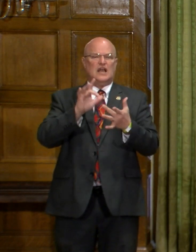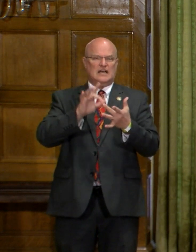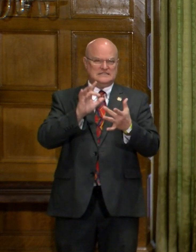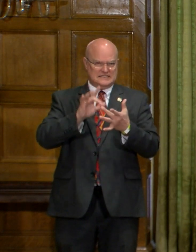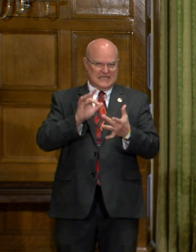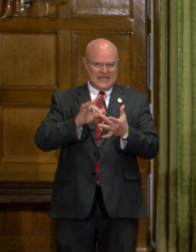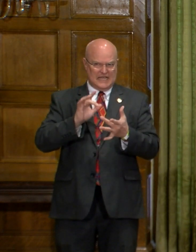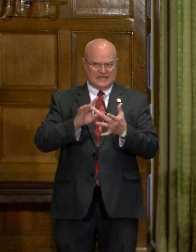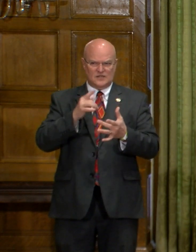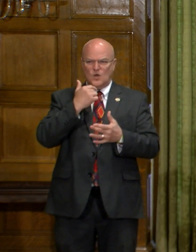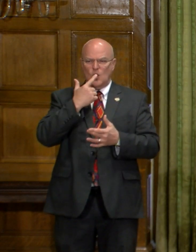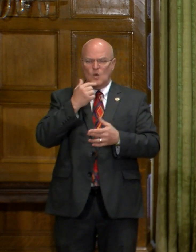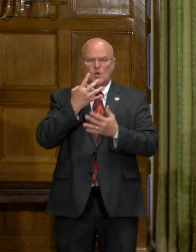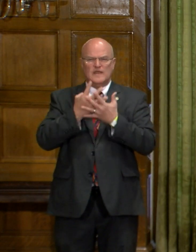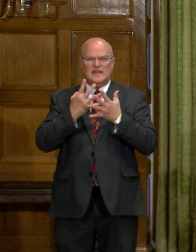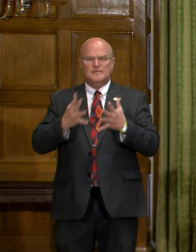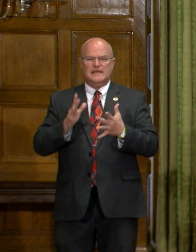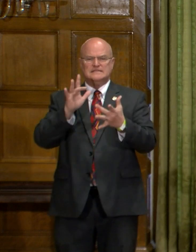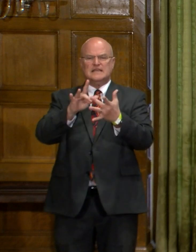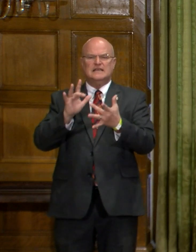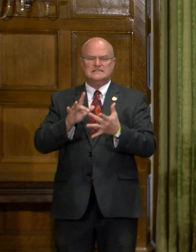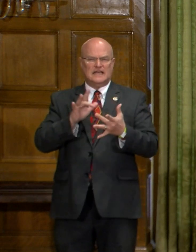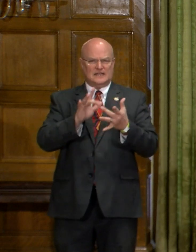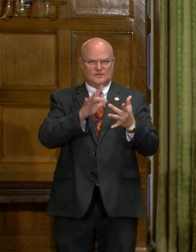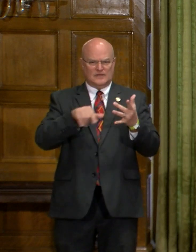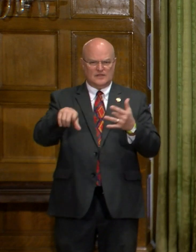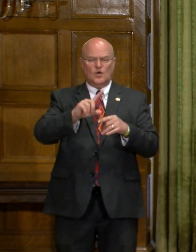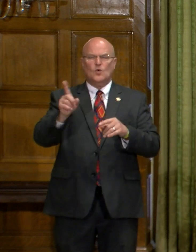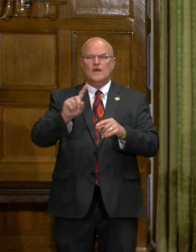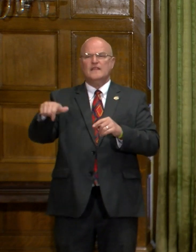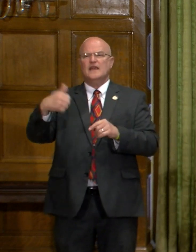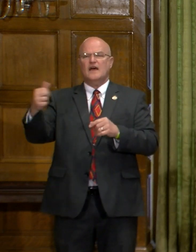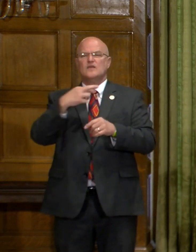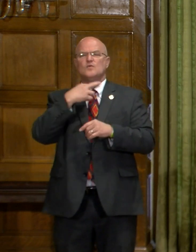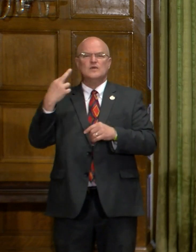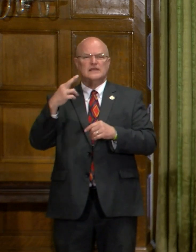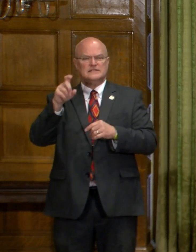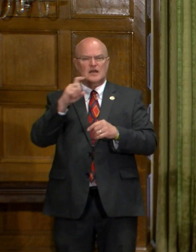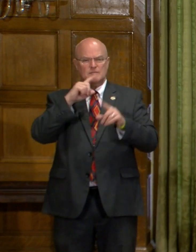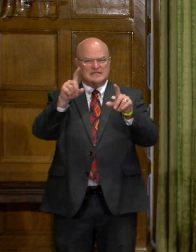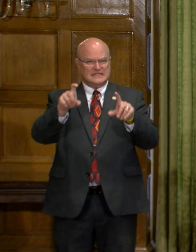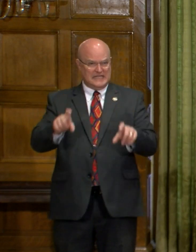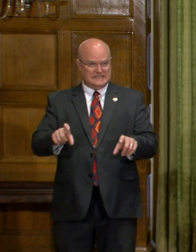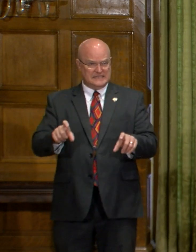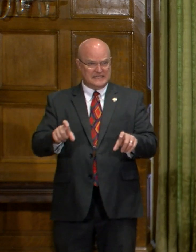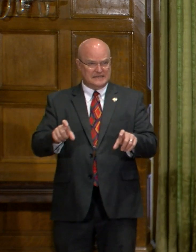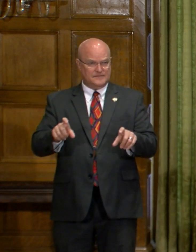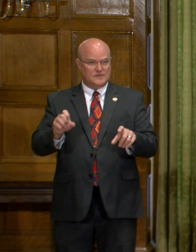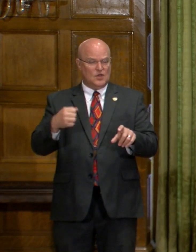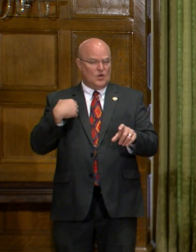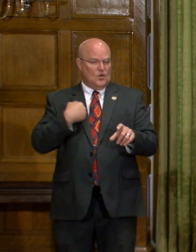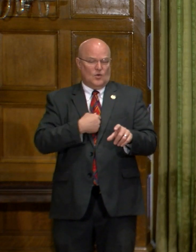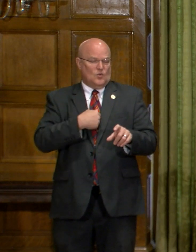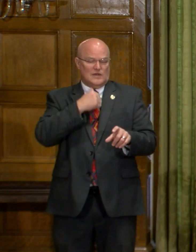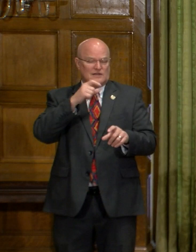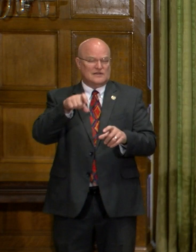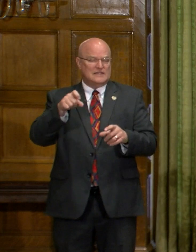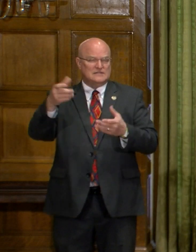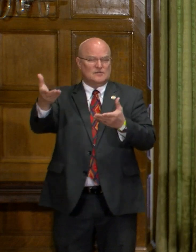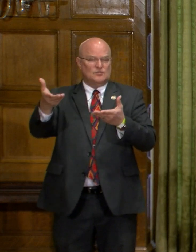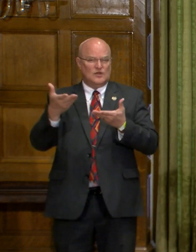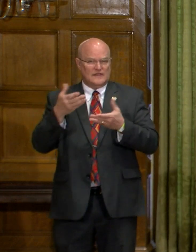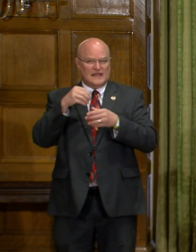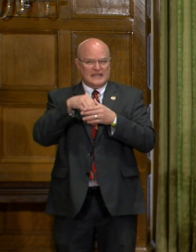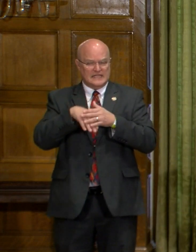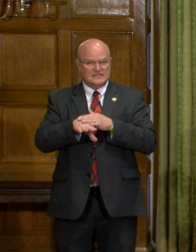contact, who's the inmates come in contact with, where's the other risk that we ought to be testing. And so we don't necessarily bring